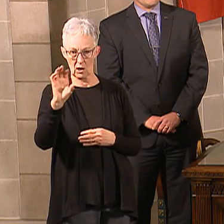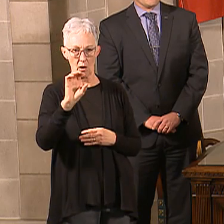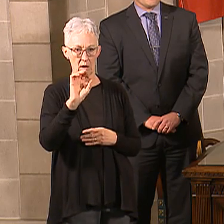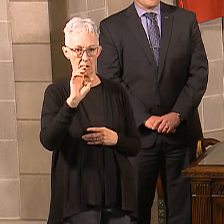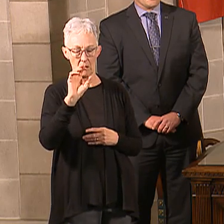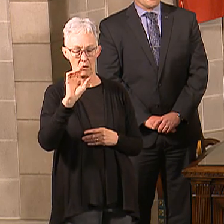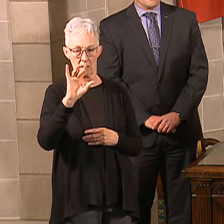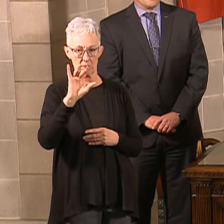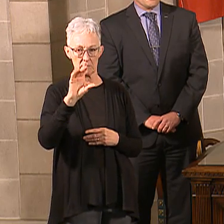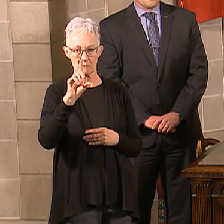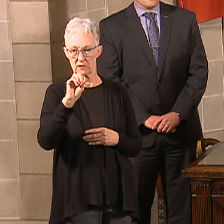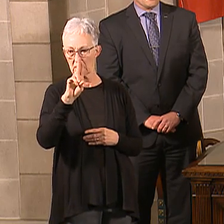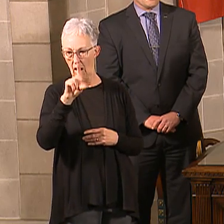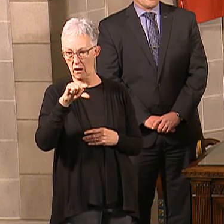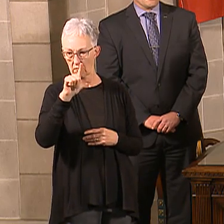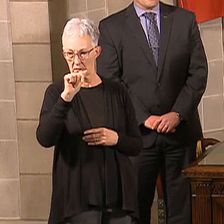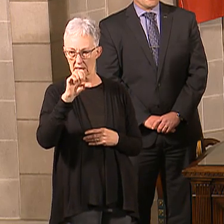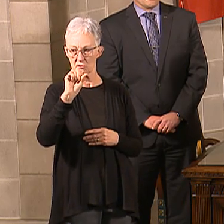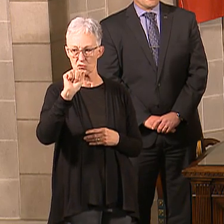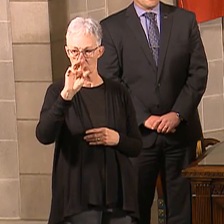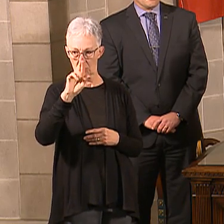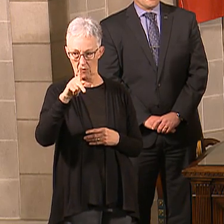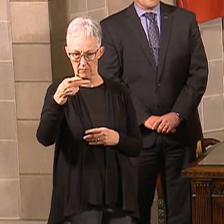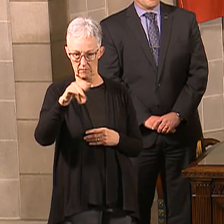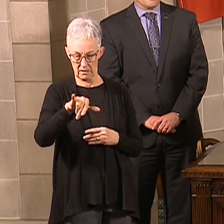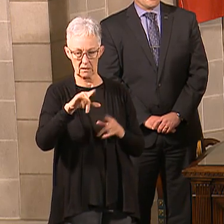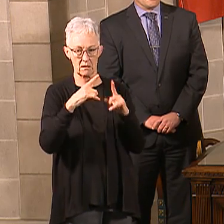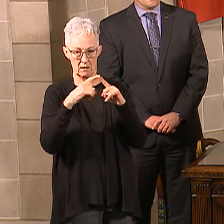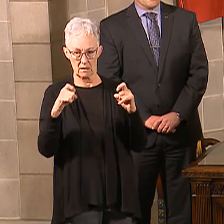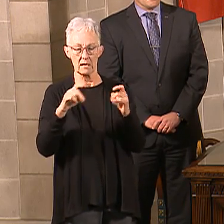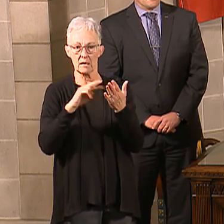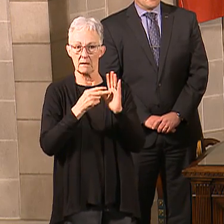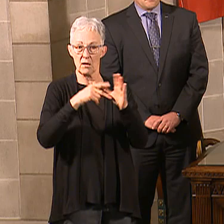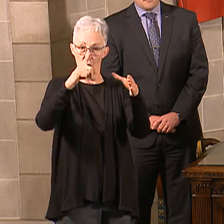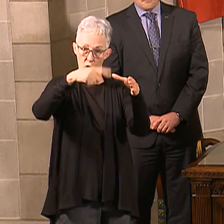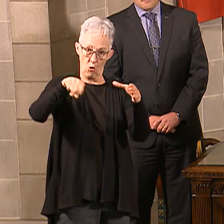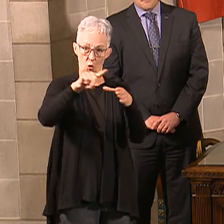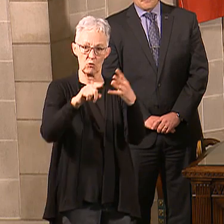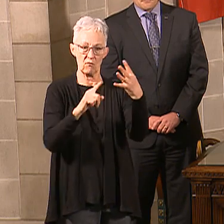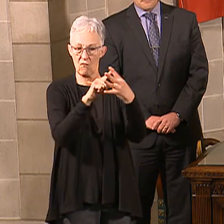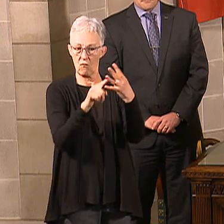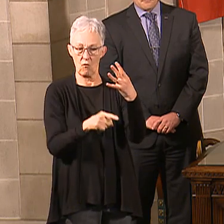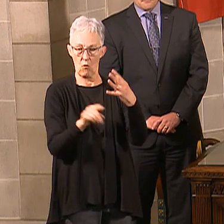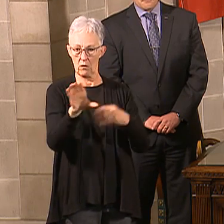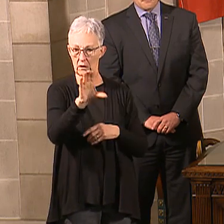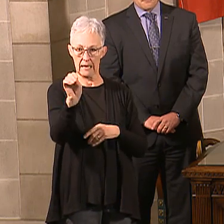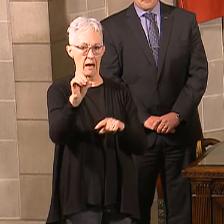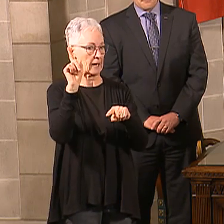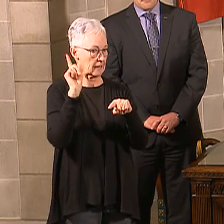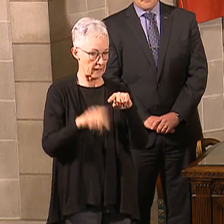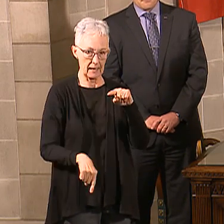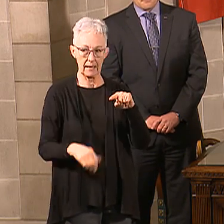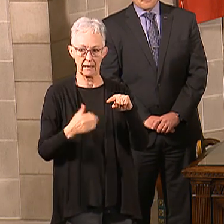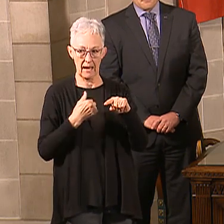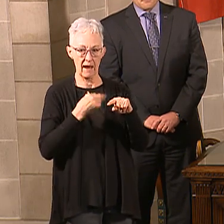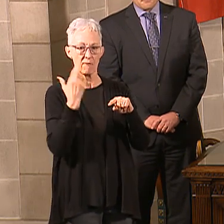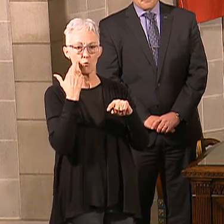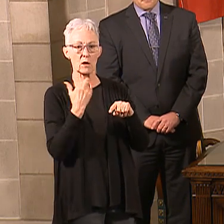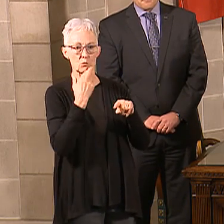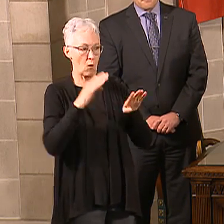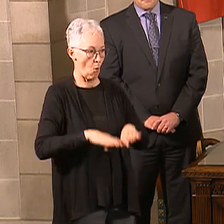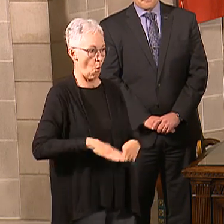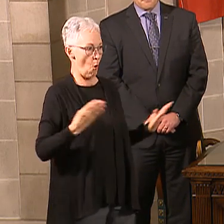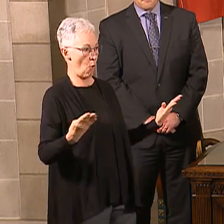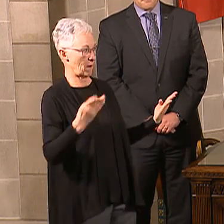we are anticipating, which is restaurants can no longer have dine-in, they can only do carry-out, take-out,